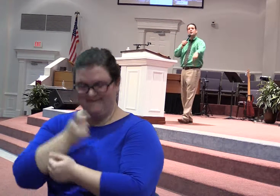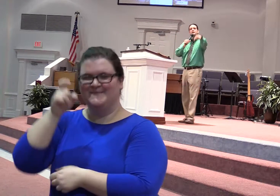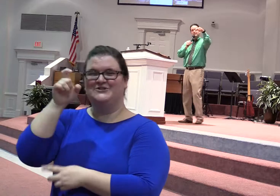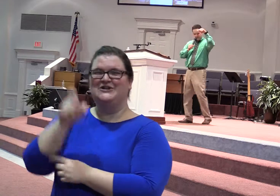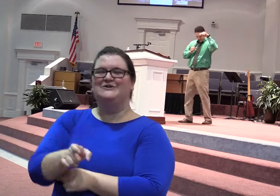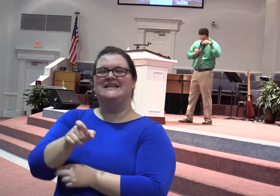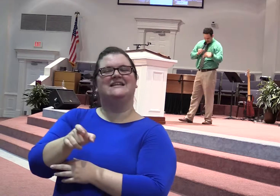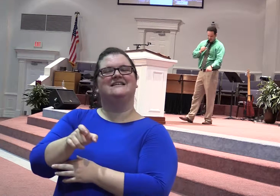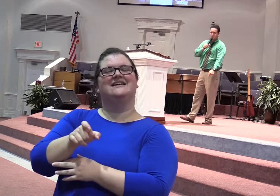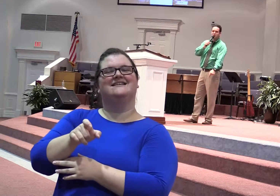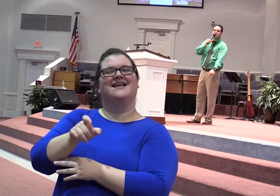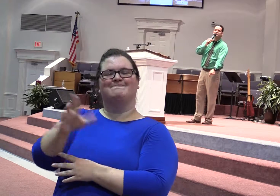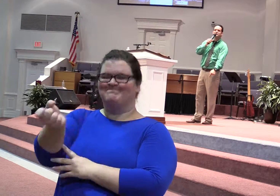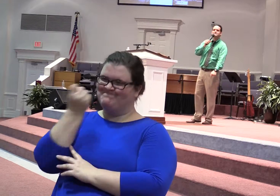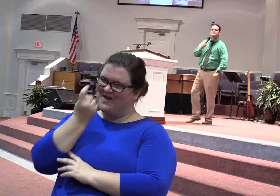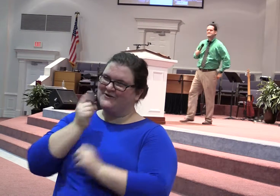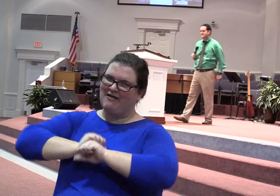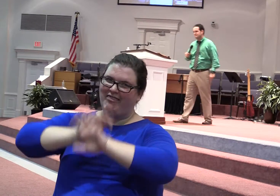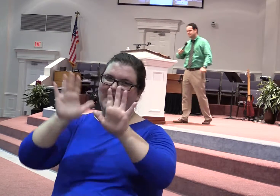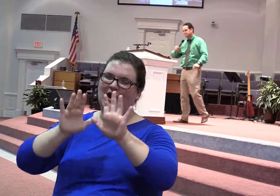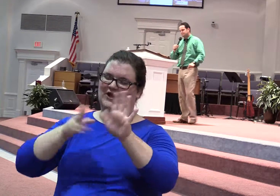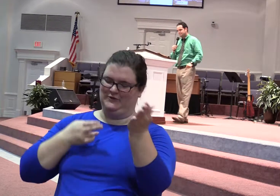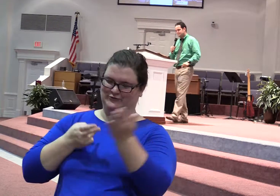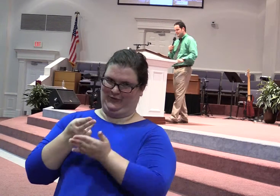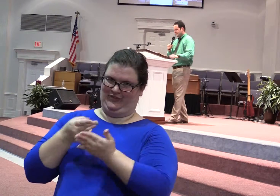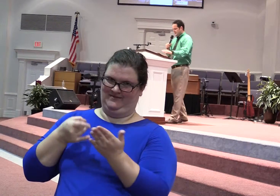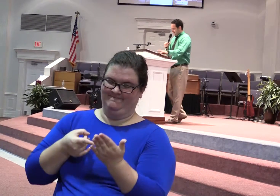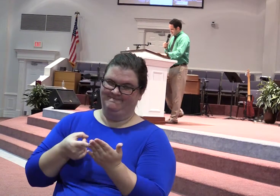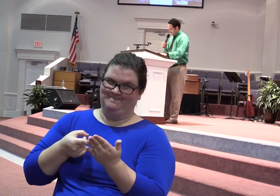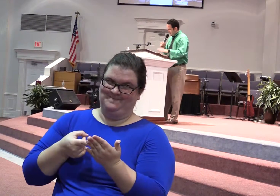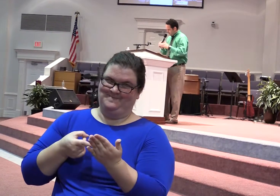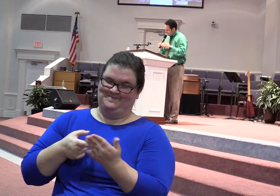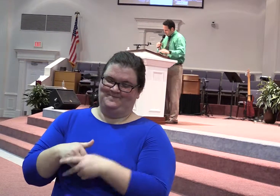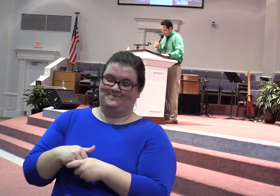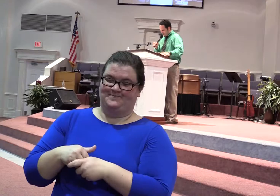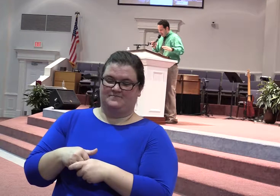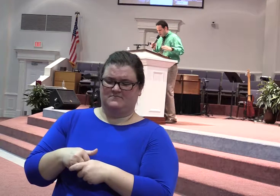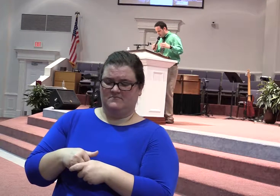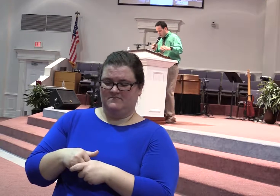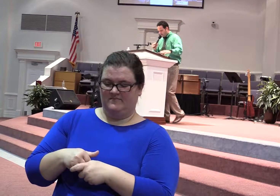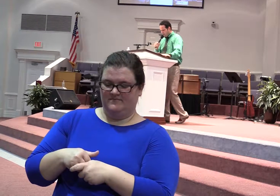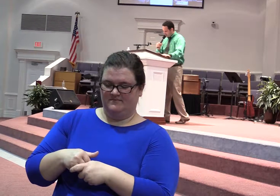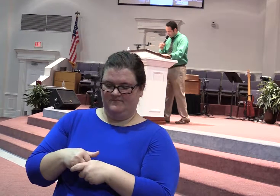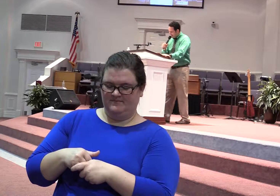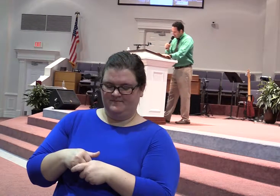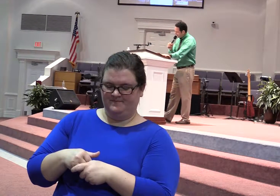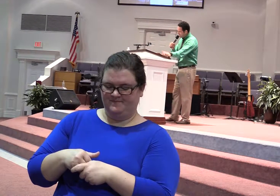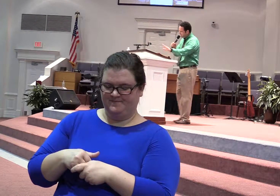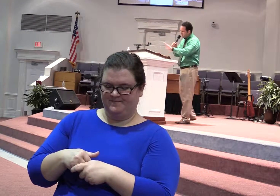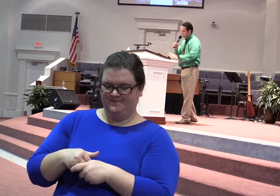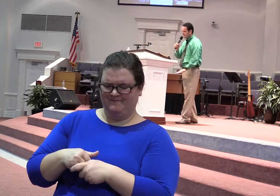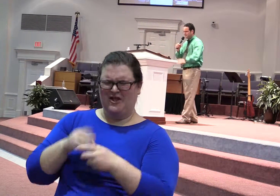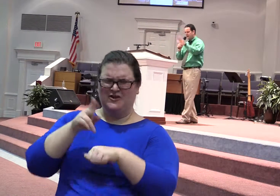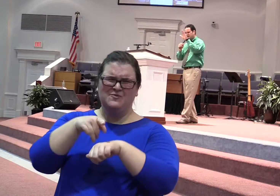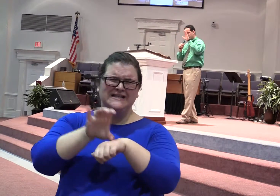know is the truth. Amen. They argue, well, that the hour, you focus more on the hour. Well, let me